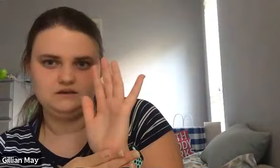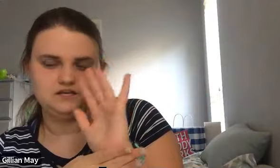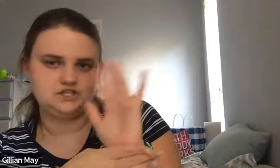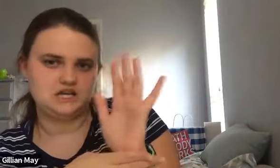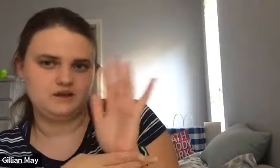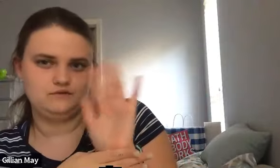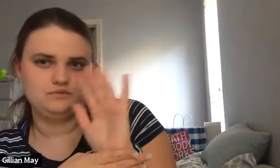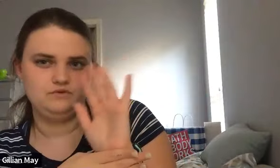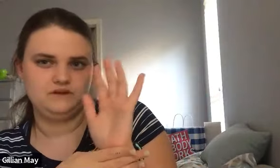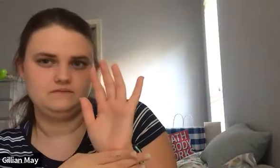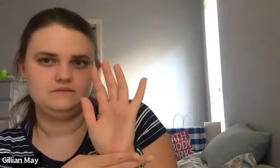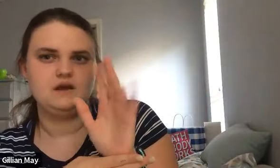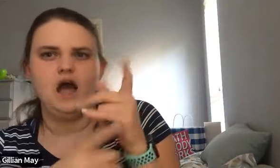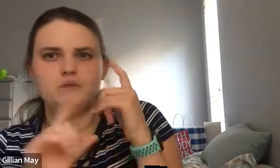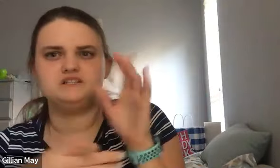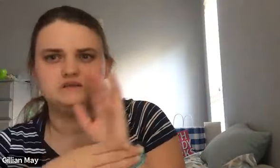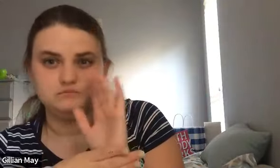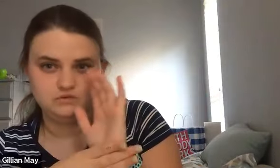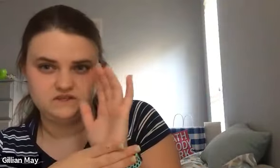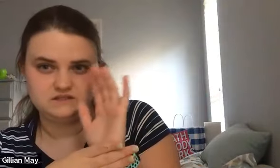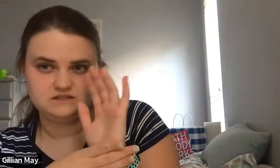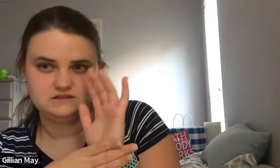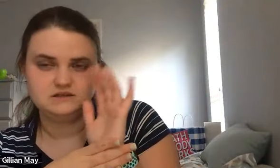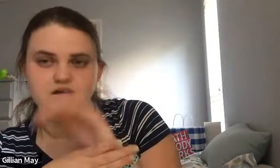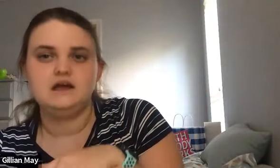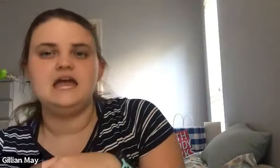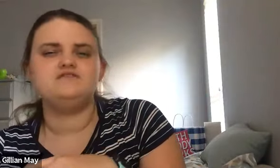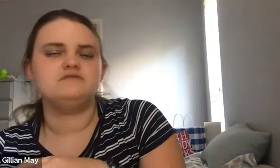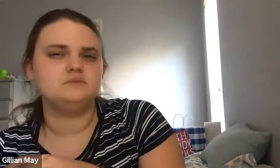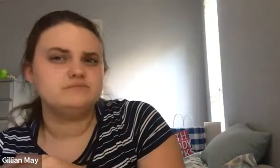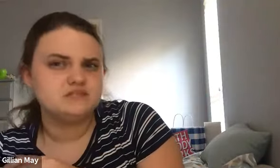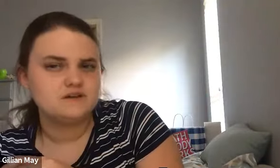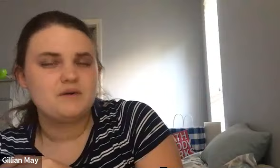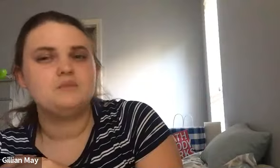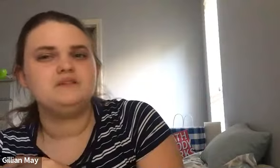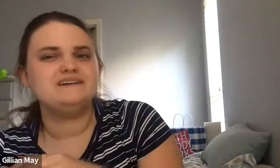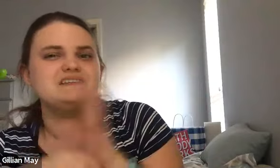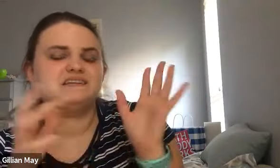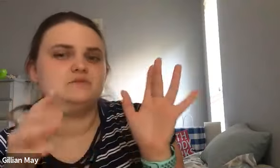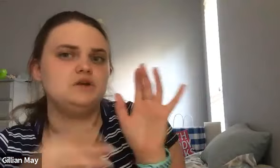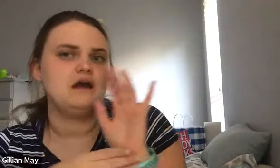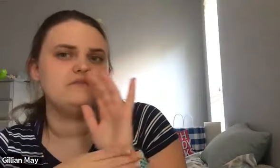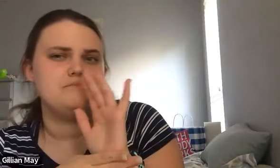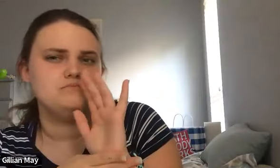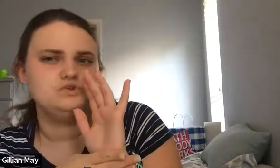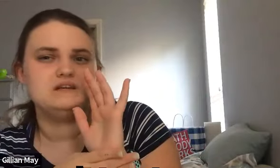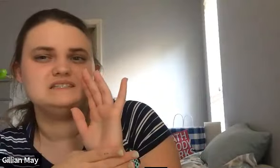And you just shake it back and forth, movie. I went to the movies. If you have to be specific about a place, that's again when you add that. You can